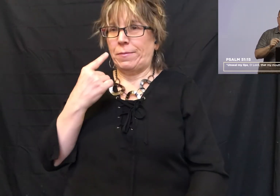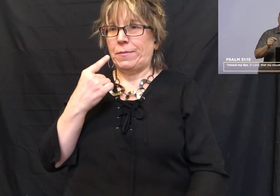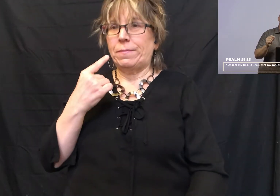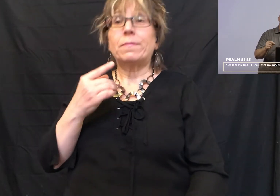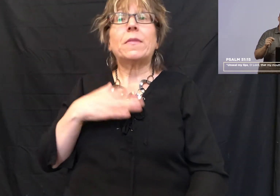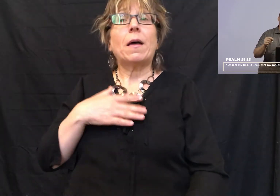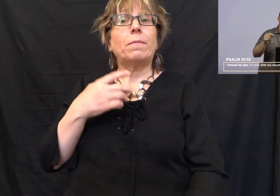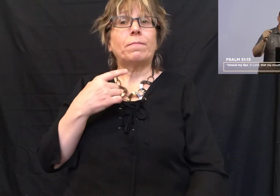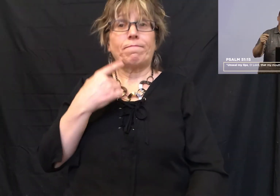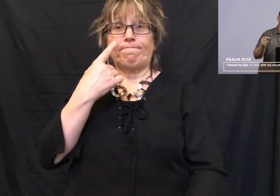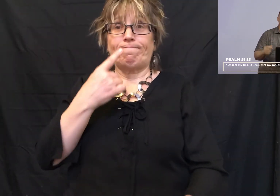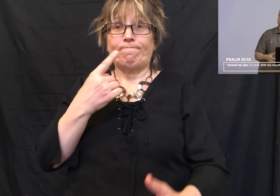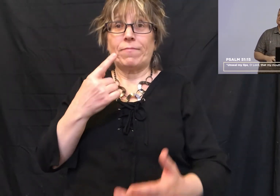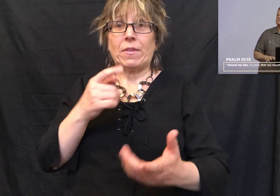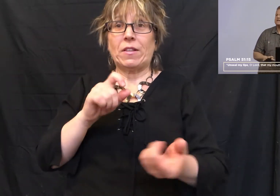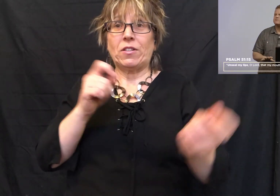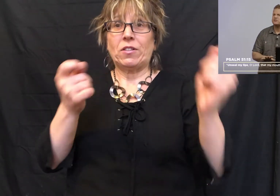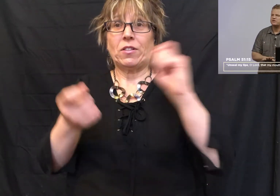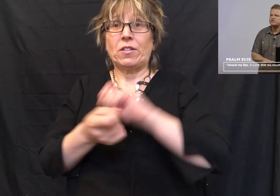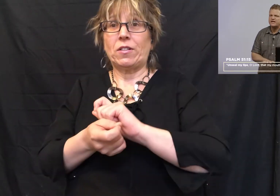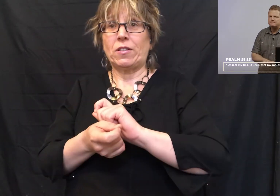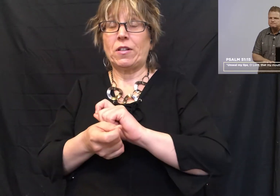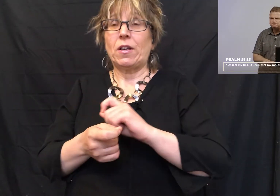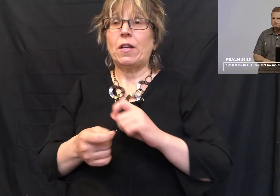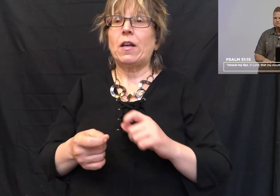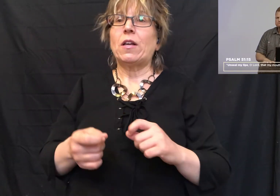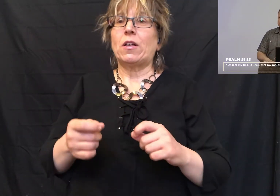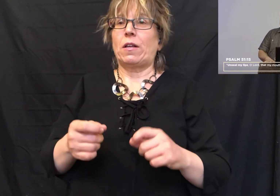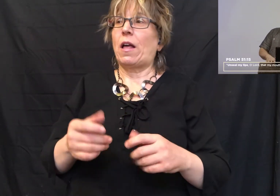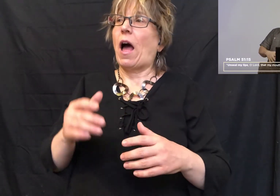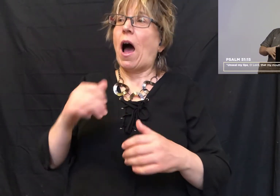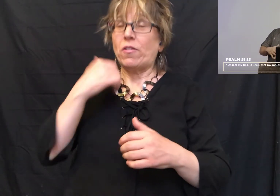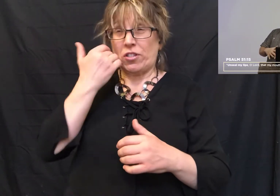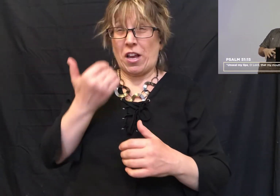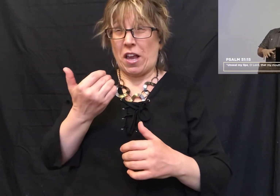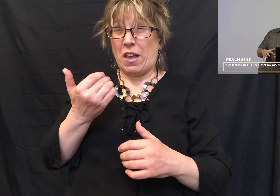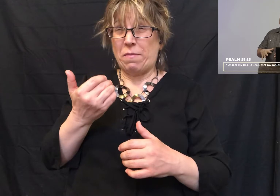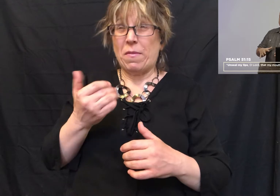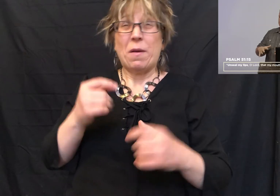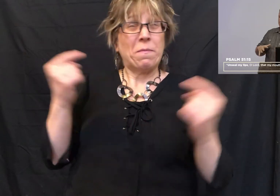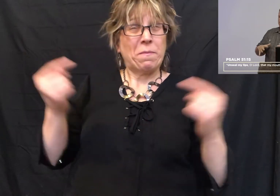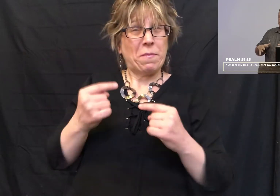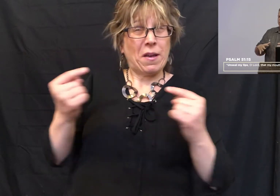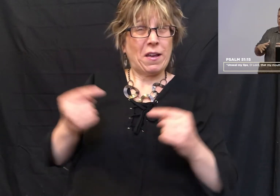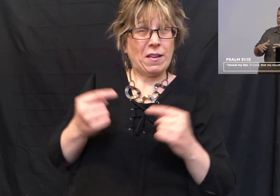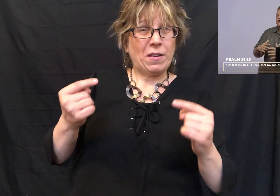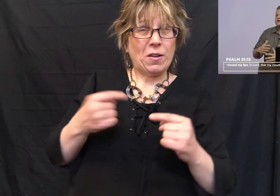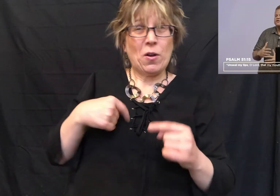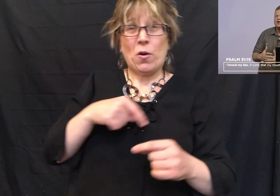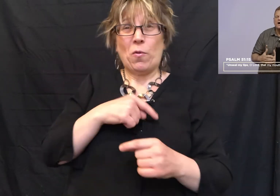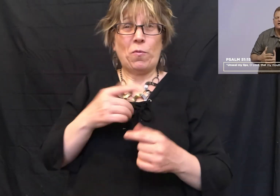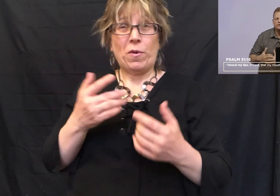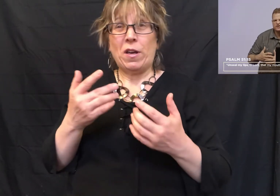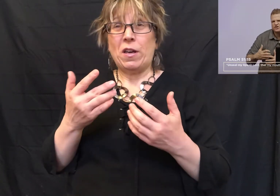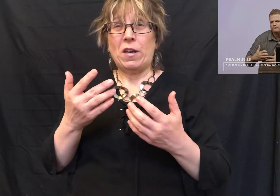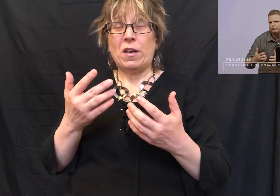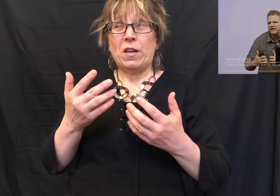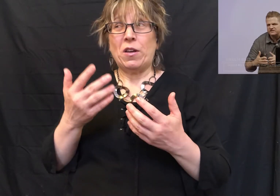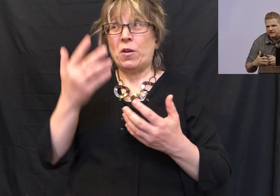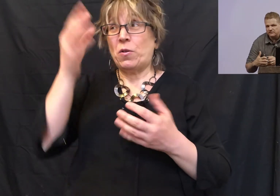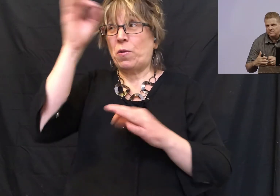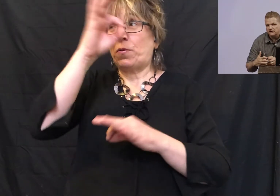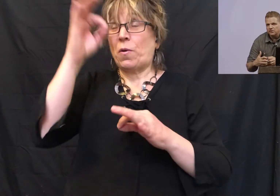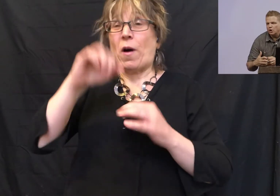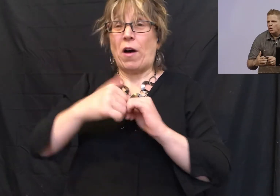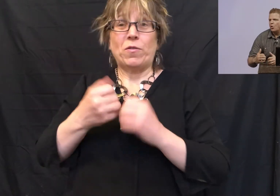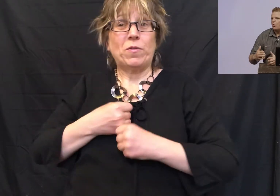Lord, that my mouth may praise you. You see, sometimes in our shame, sometimes in our pain, we don't even know how to